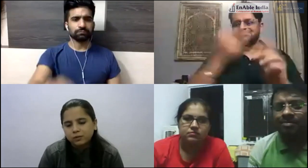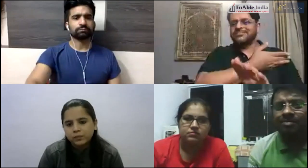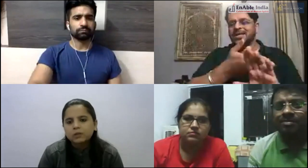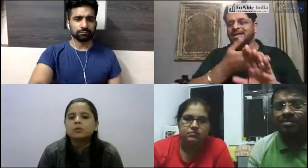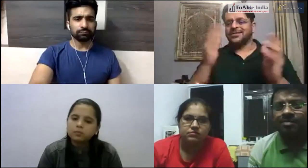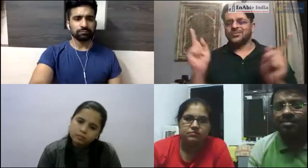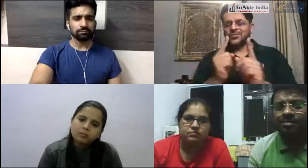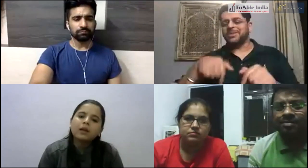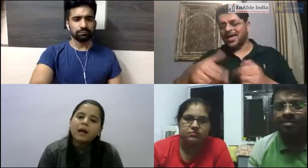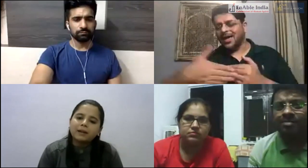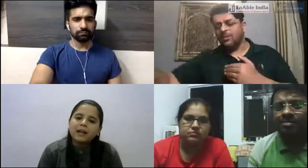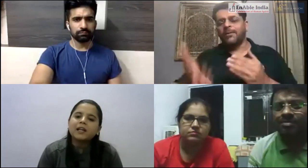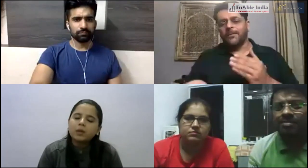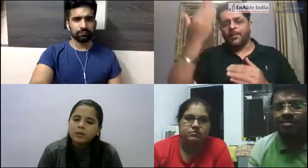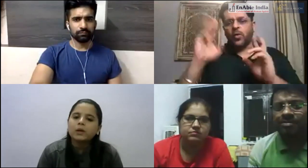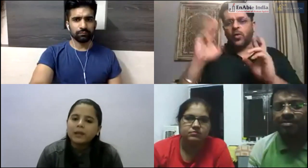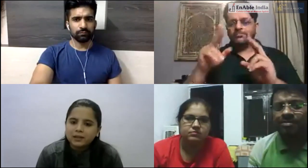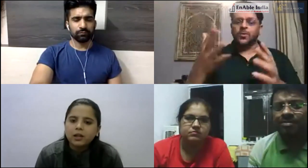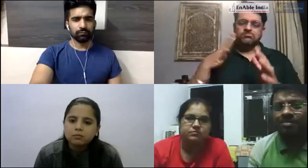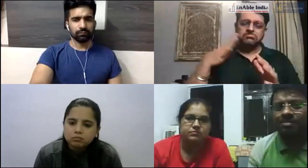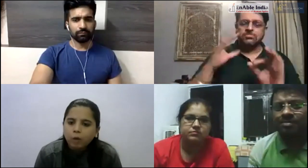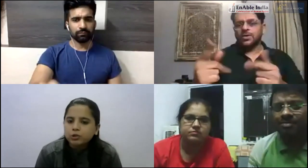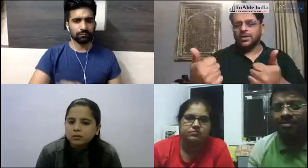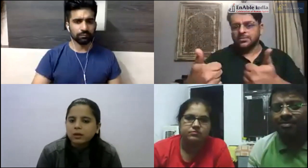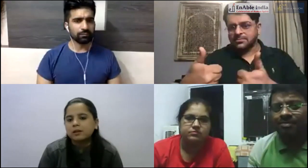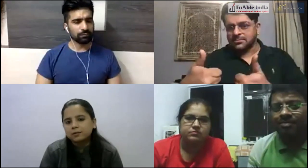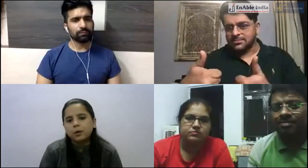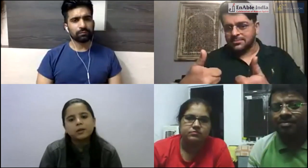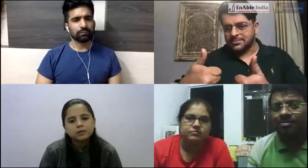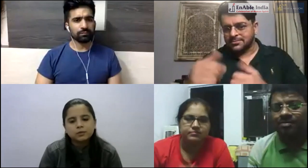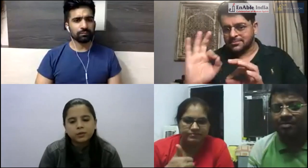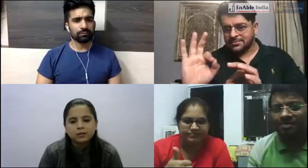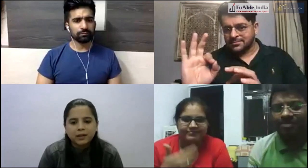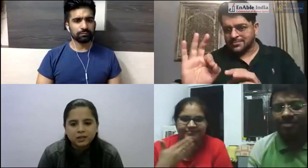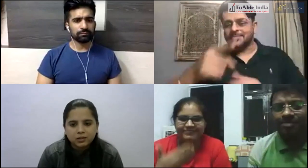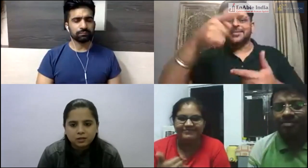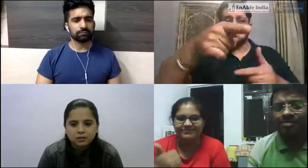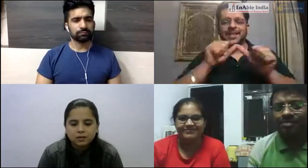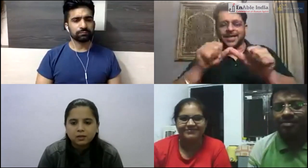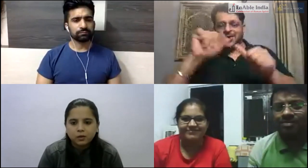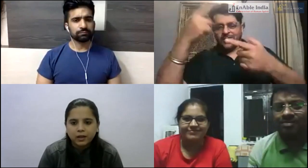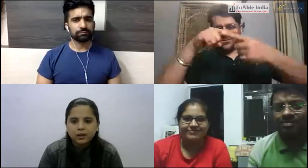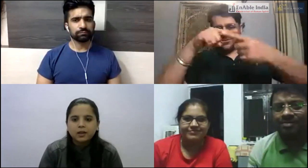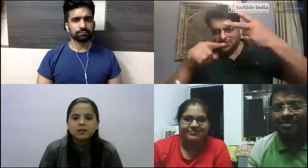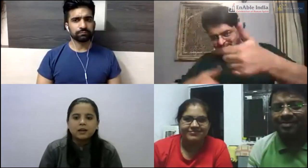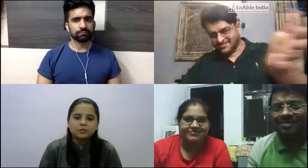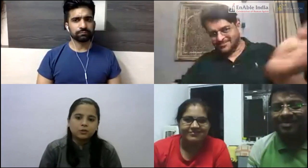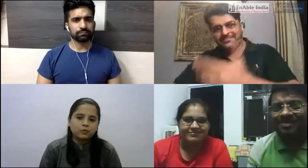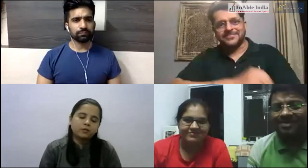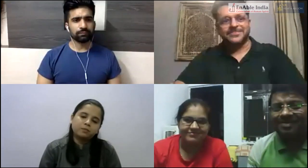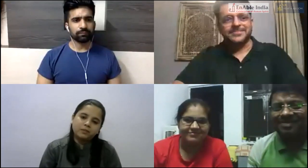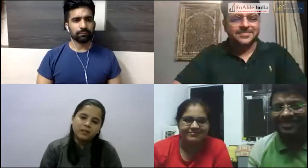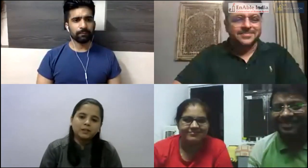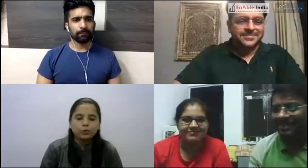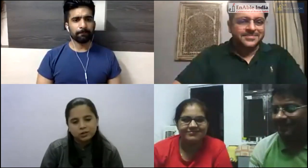options. So at that time, maybe you will get the option and the spot to get the vaccination. Okay. Yeah. So